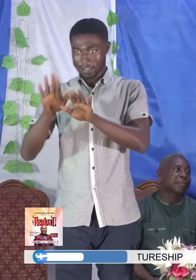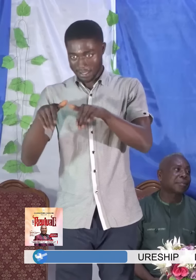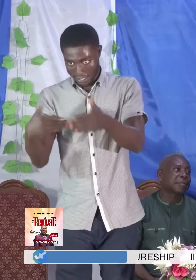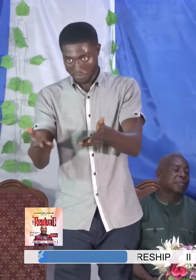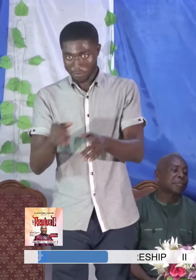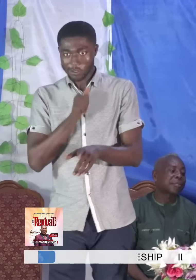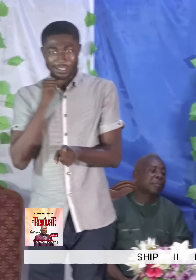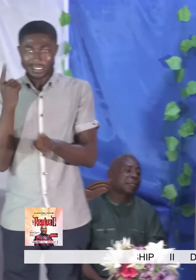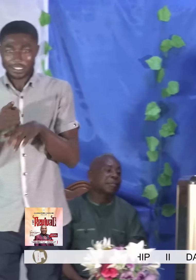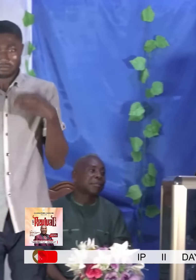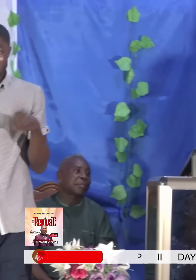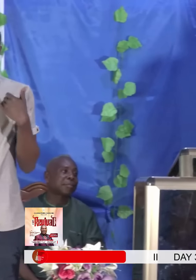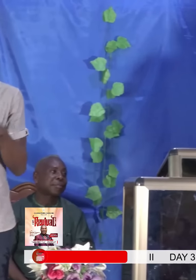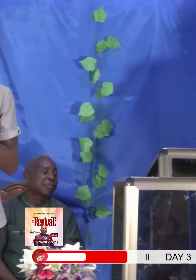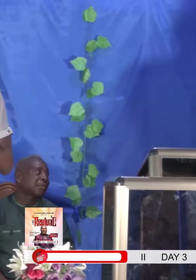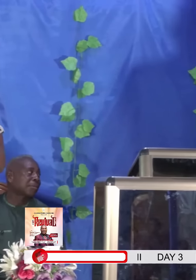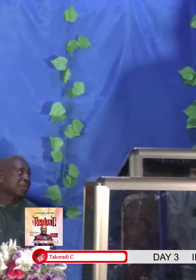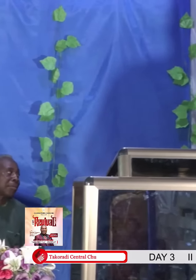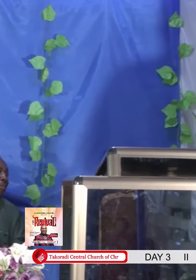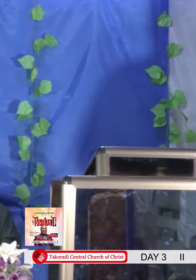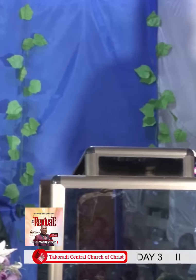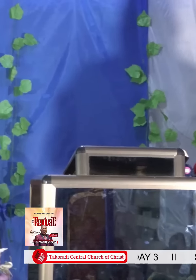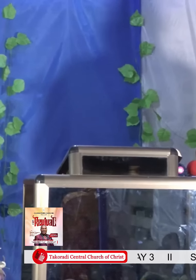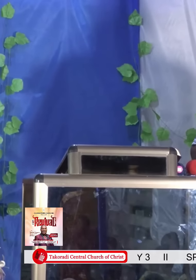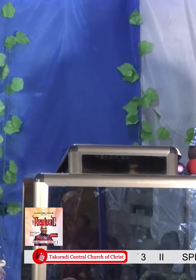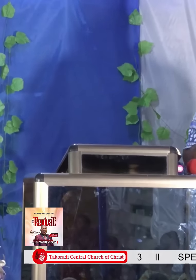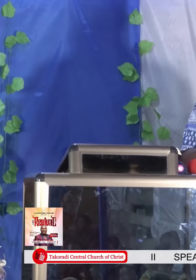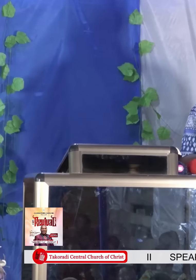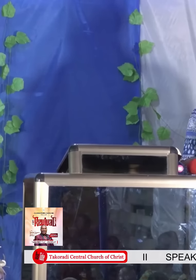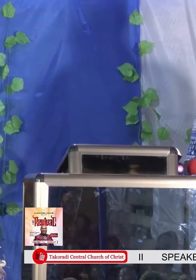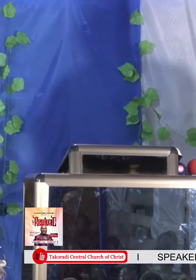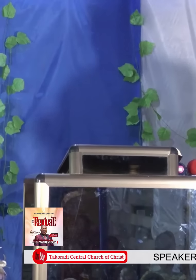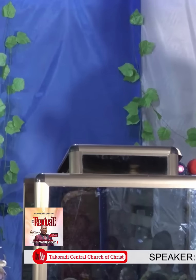Na sa o ka twi bible no a wo se